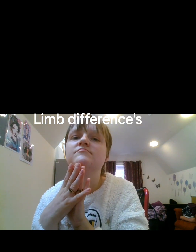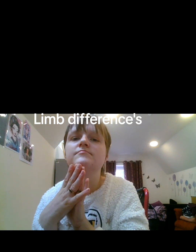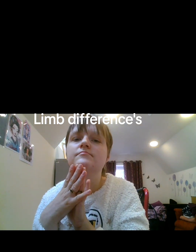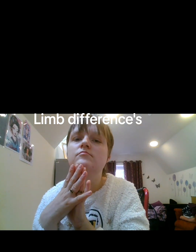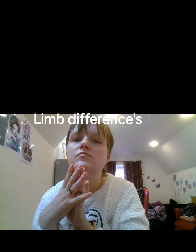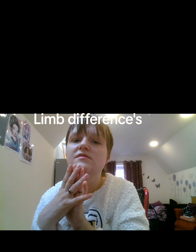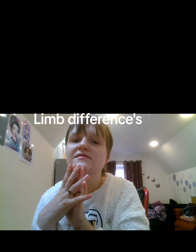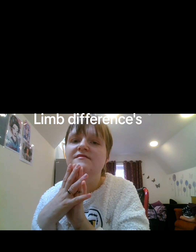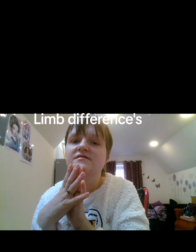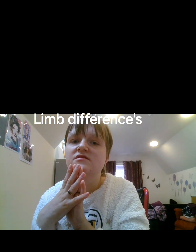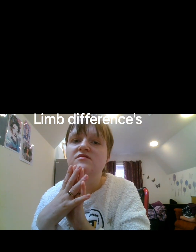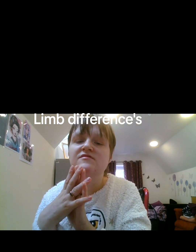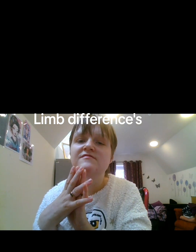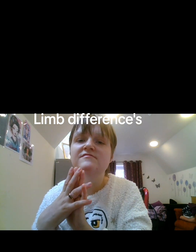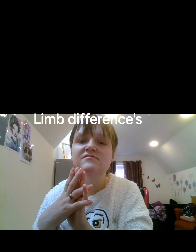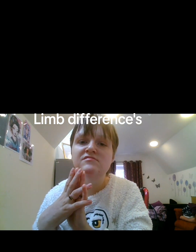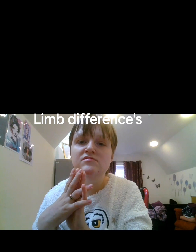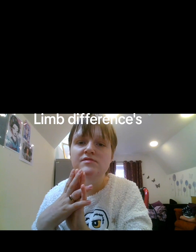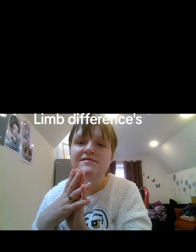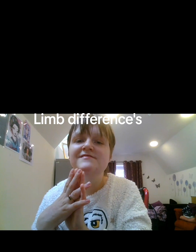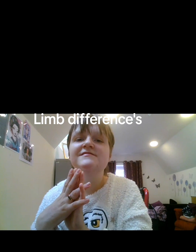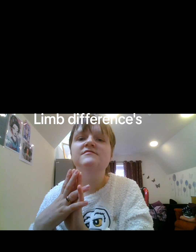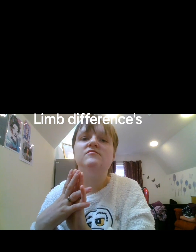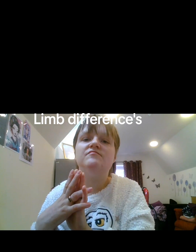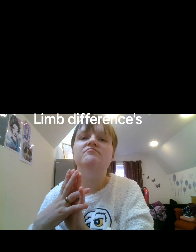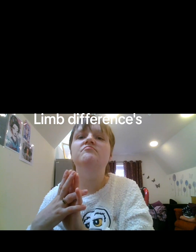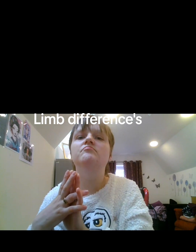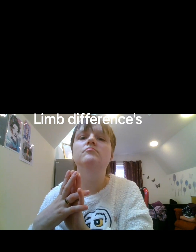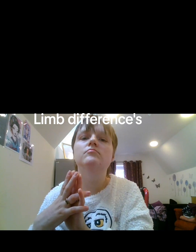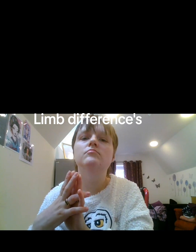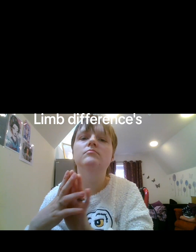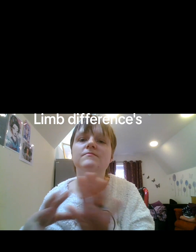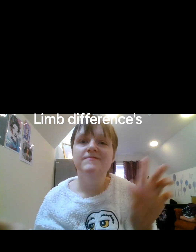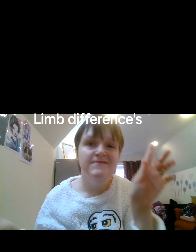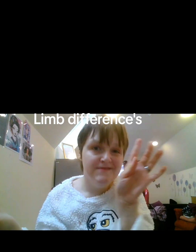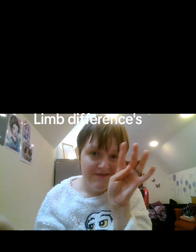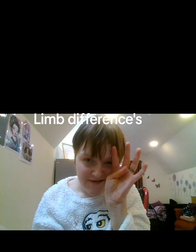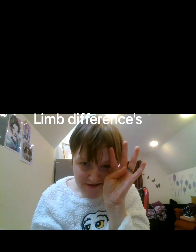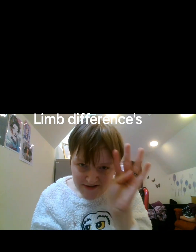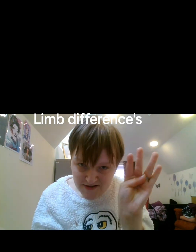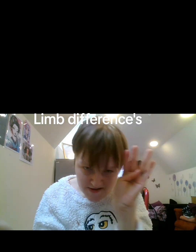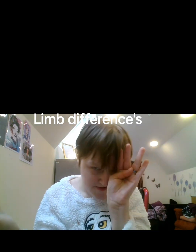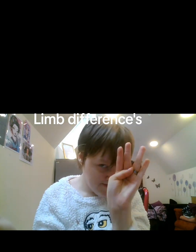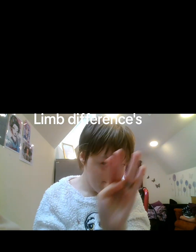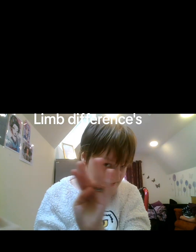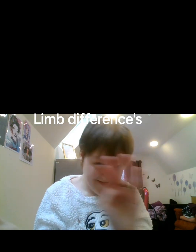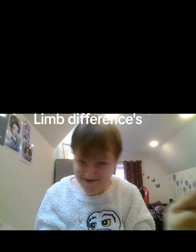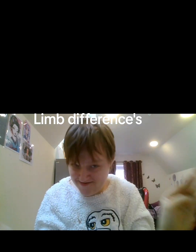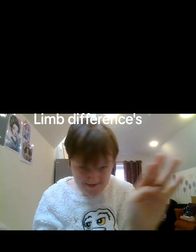and complex medical needs. Remember, you are not alone, and there